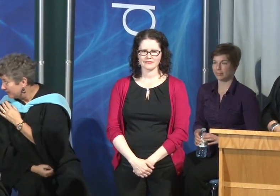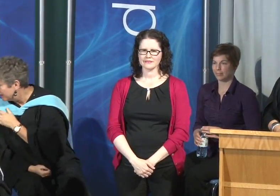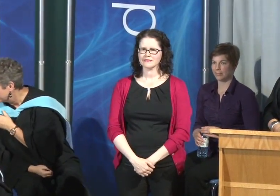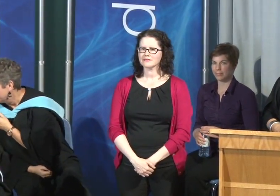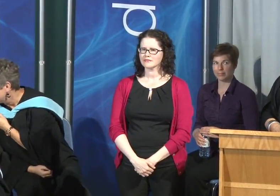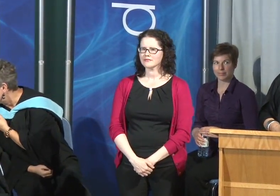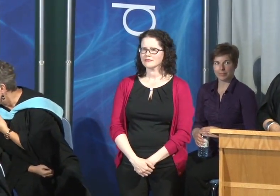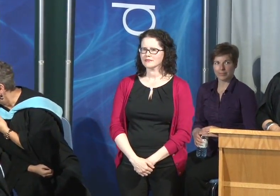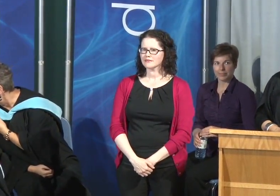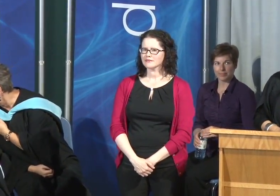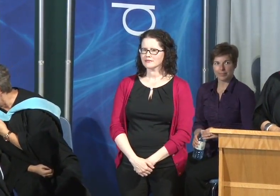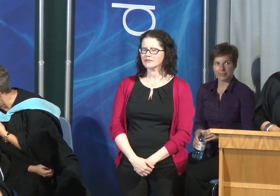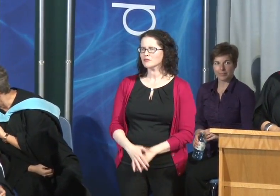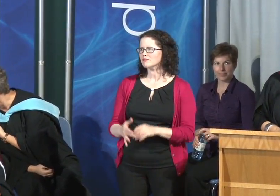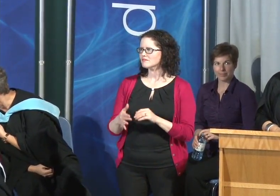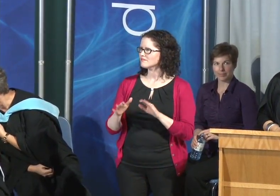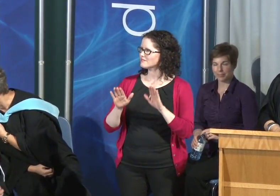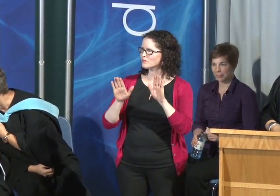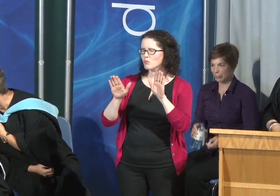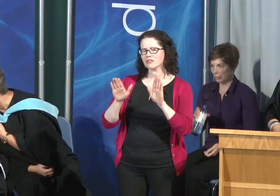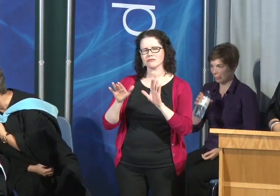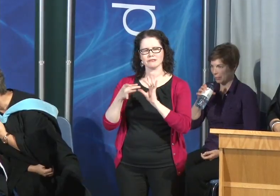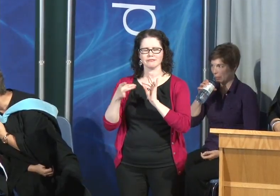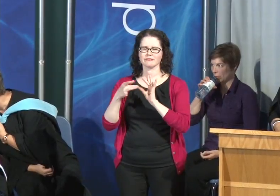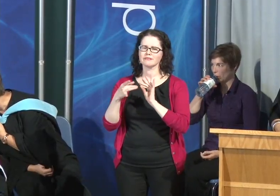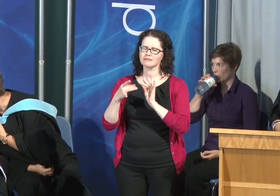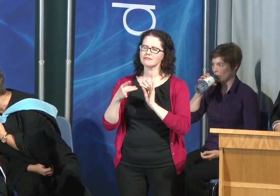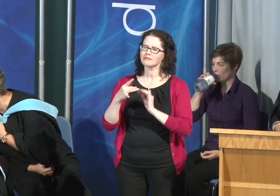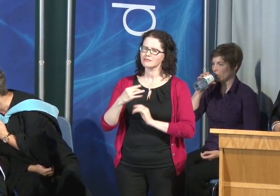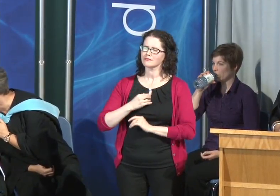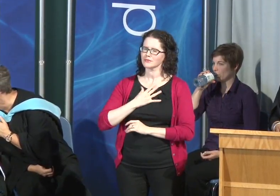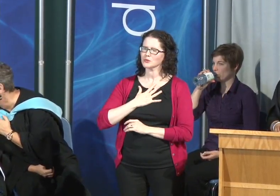Well done, Carolyn. It's a wonderful address.